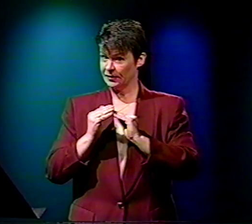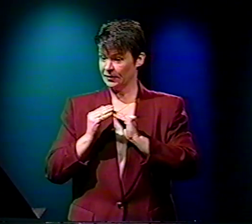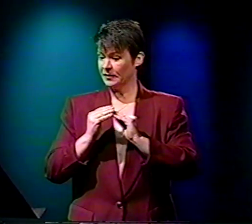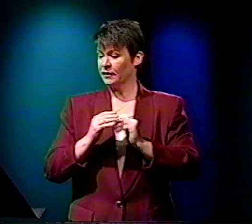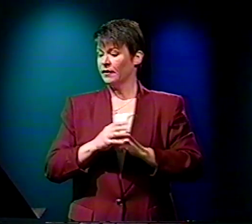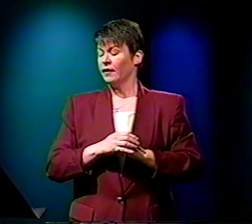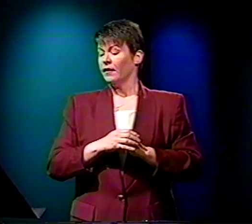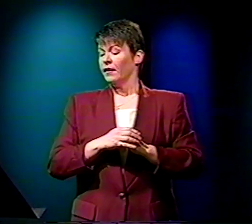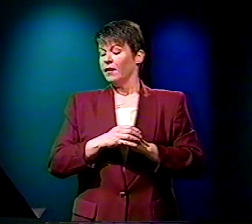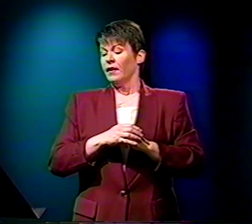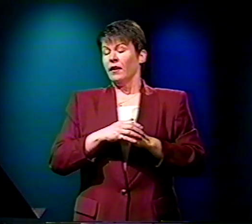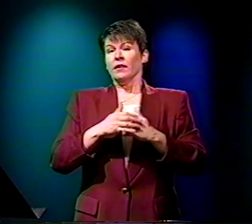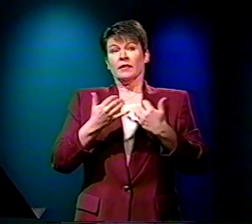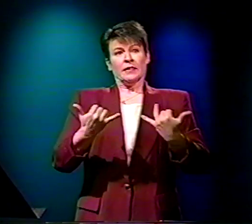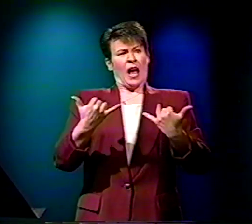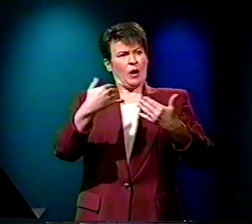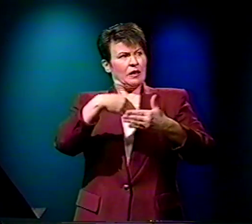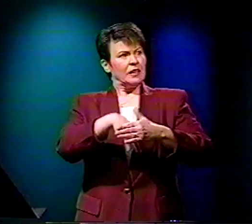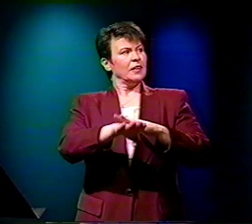within the deaf community.